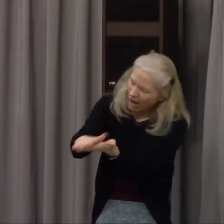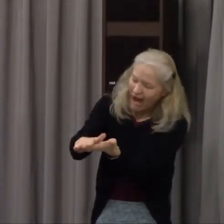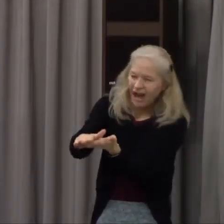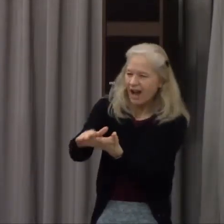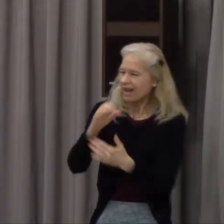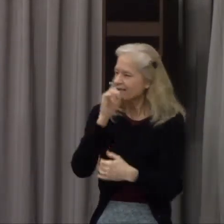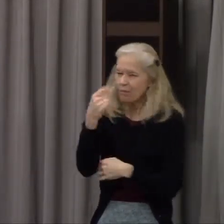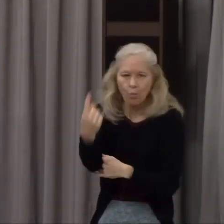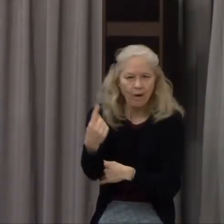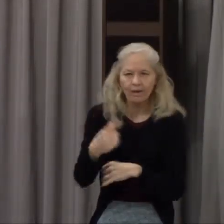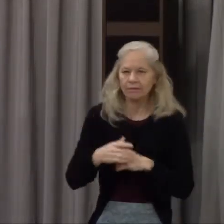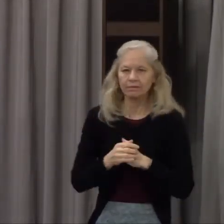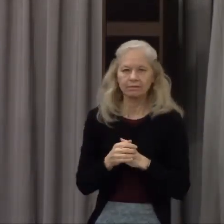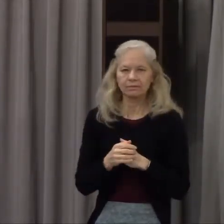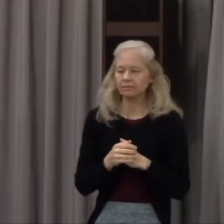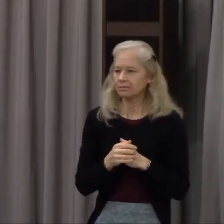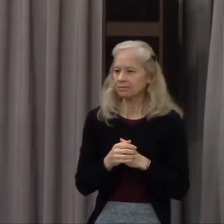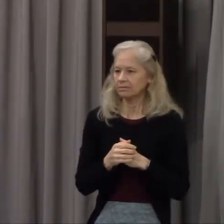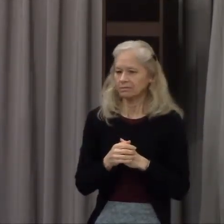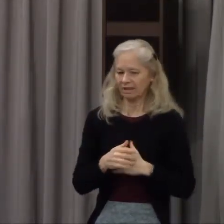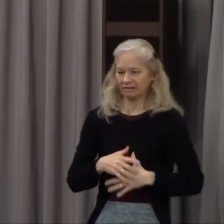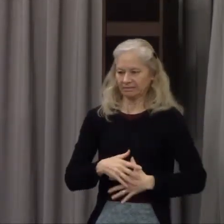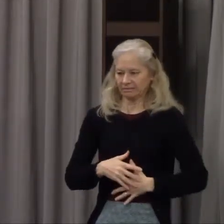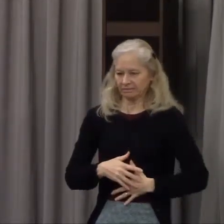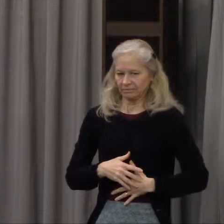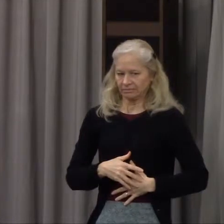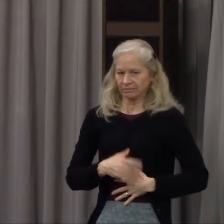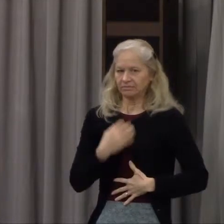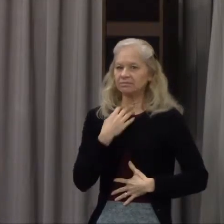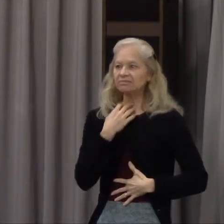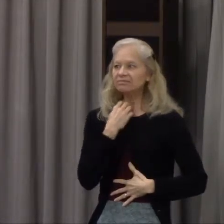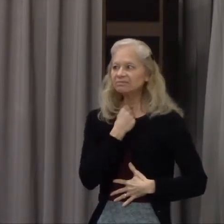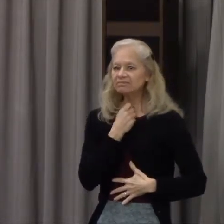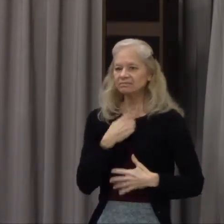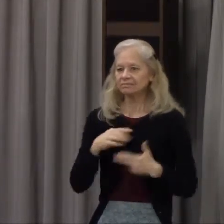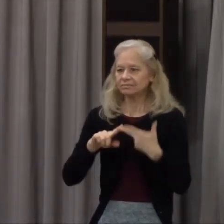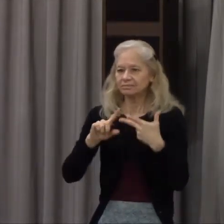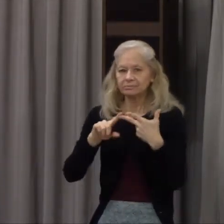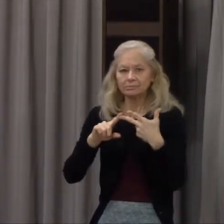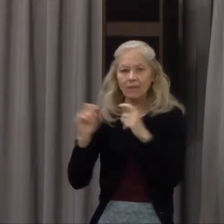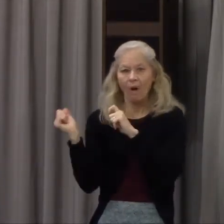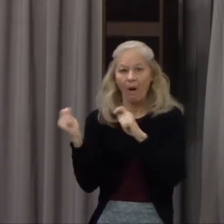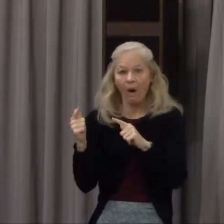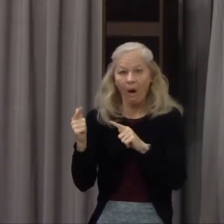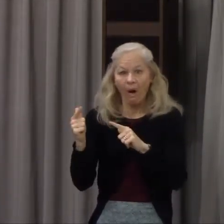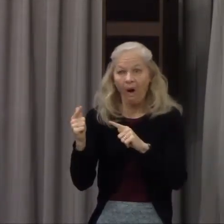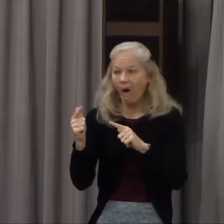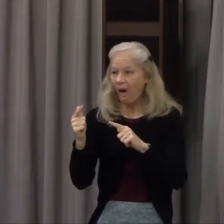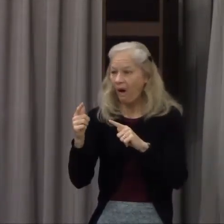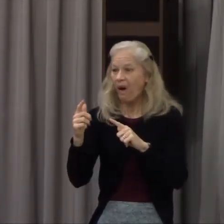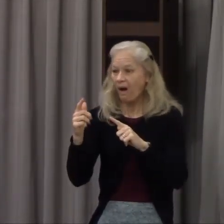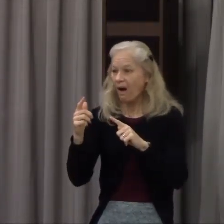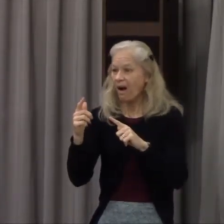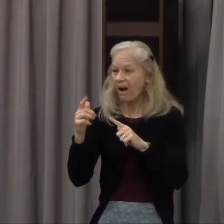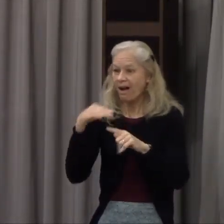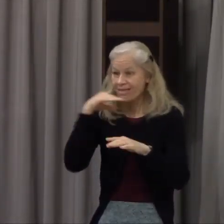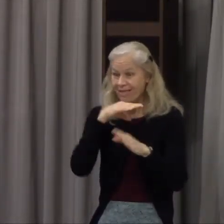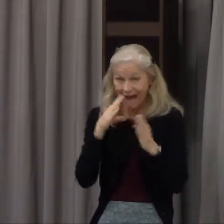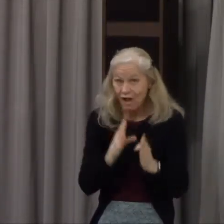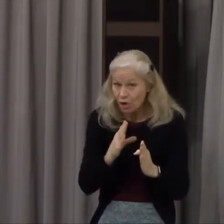All liars shall have their part in the lake which burneth with fire and brimstone. Revelation 21:8. Liars is in that list. Oh.